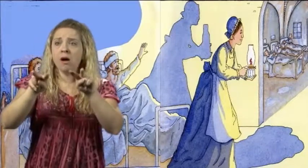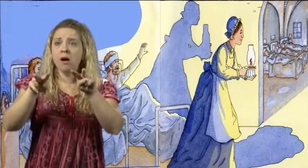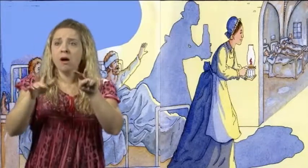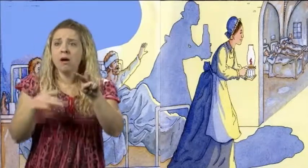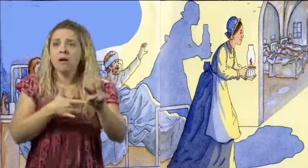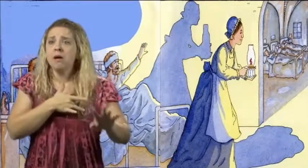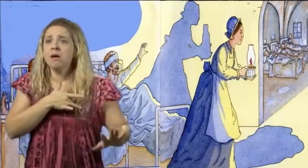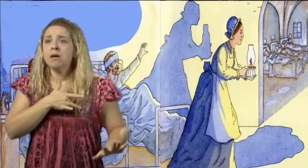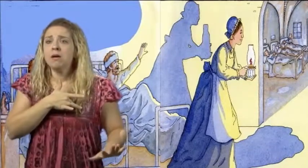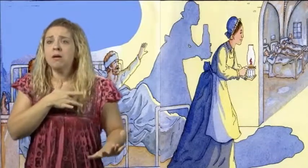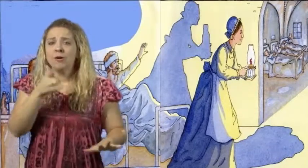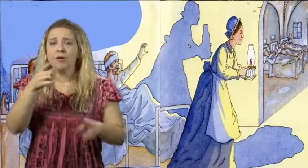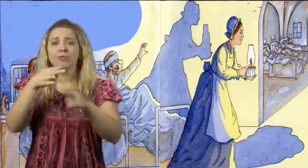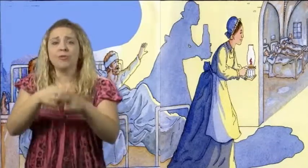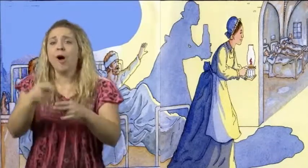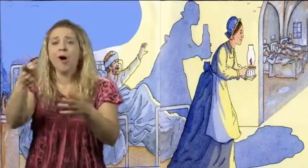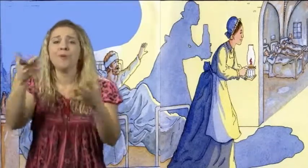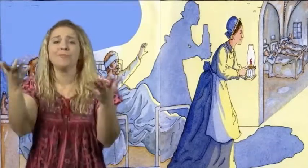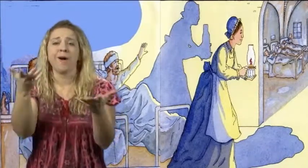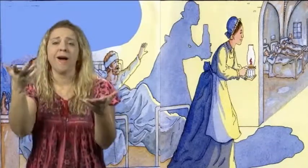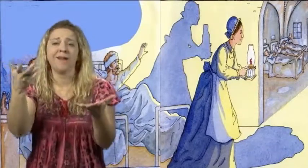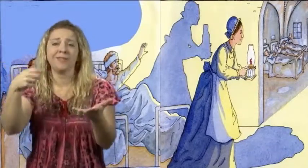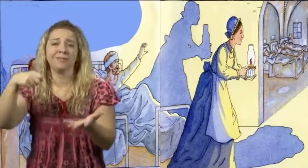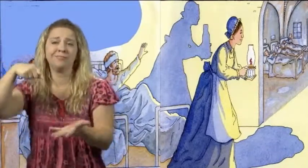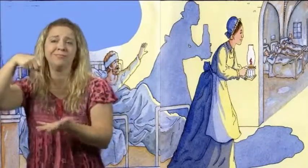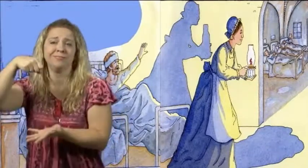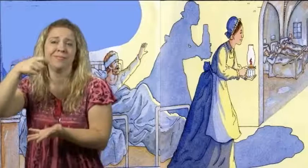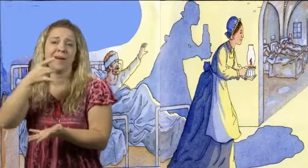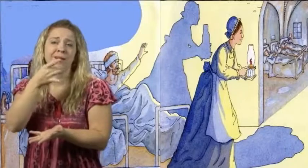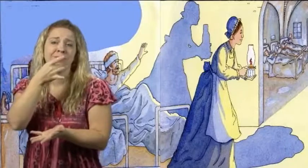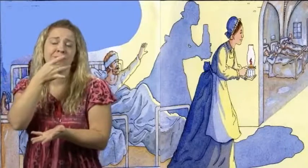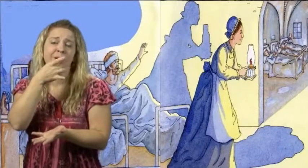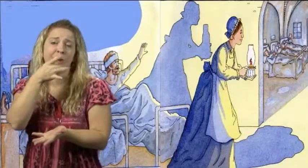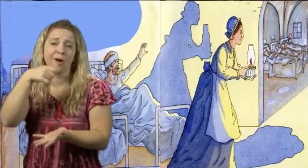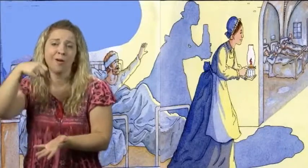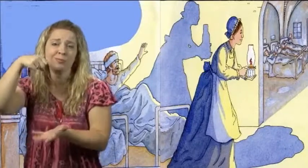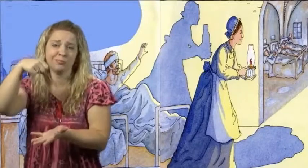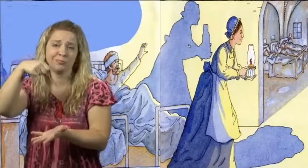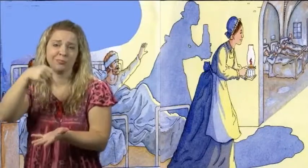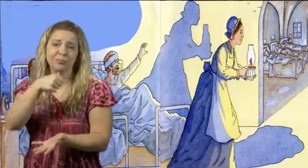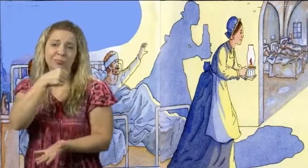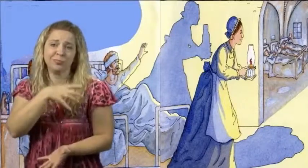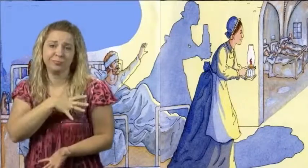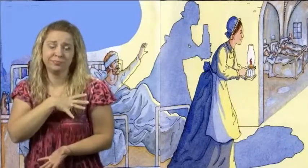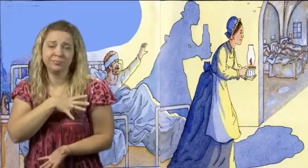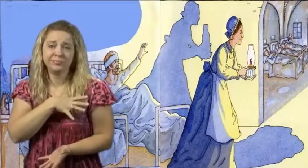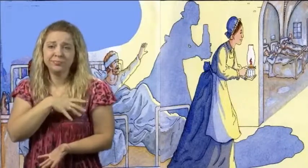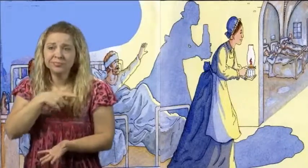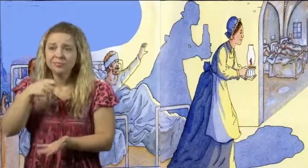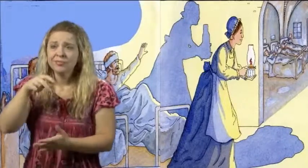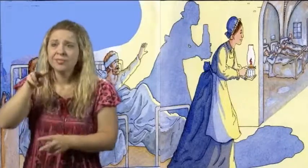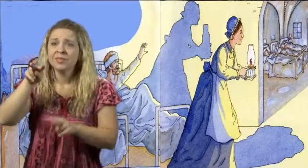The soldiers called Florence the Lady with the Lamp and looked forward to her visits.